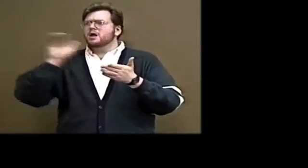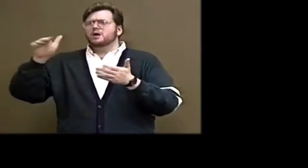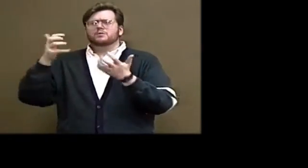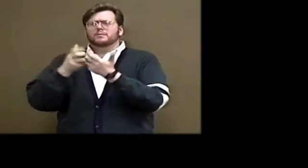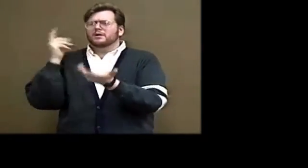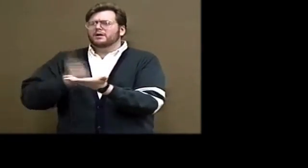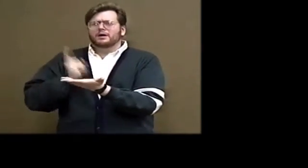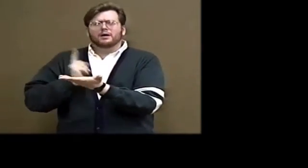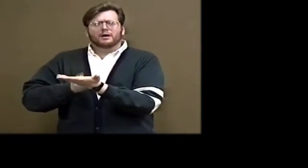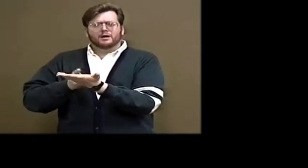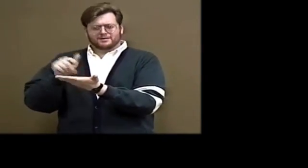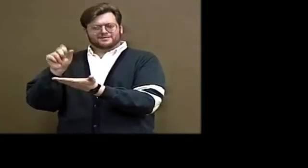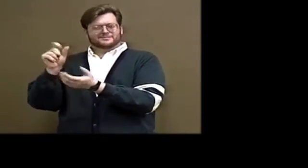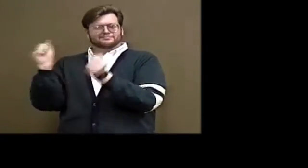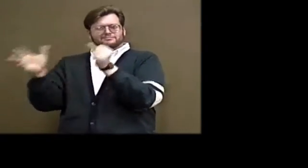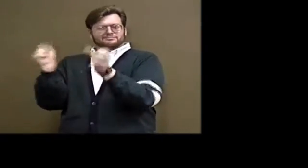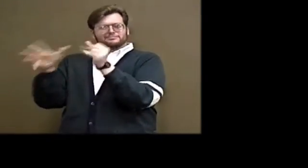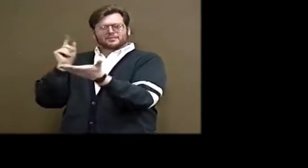in American Sign Language.